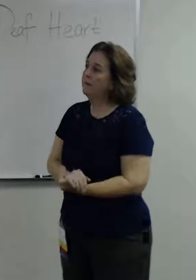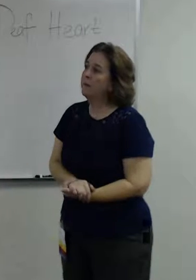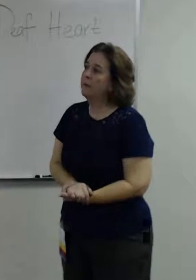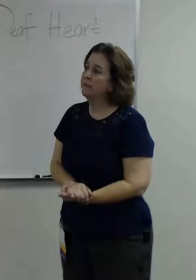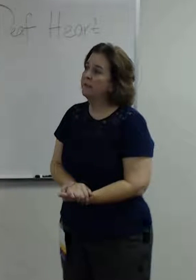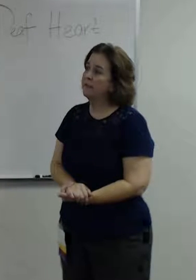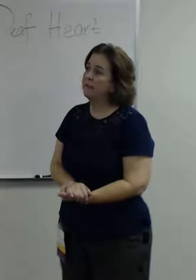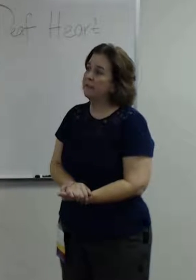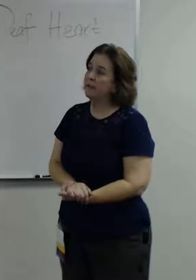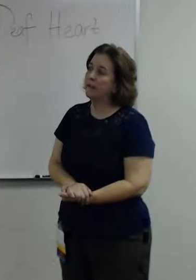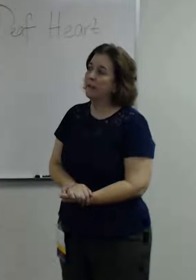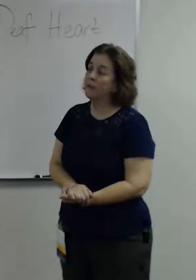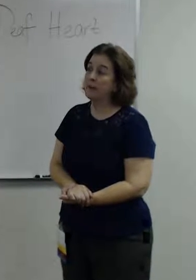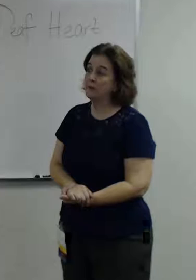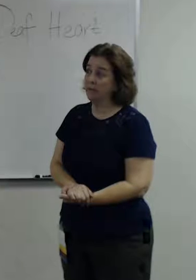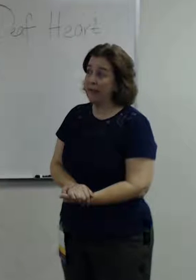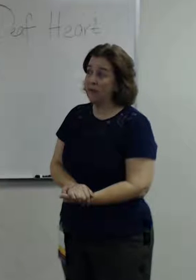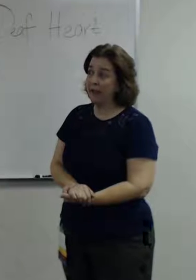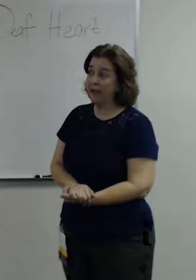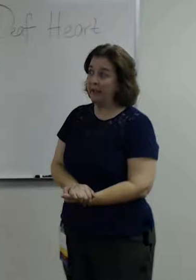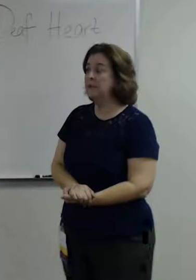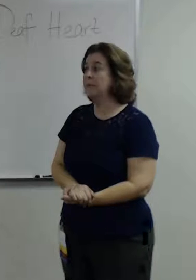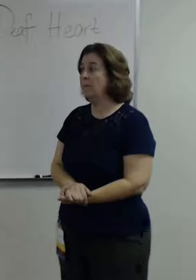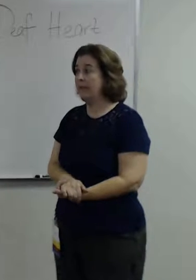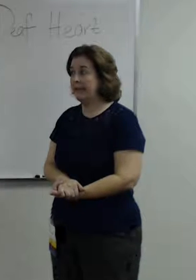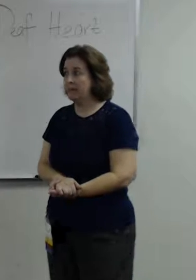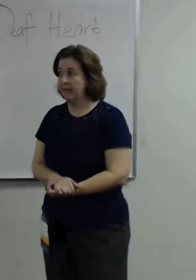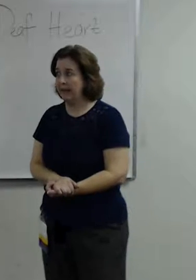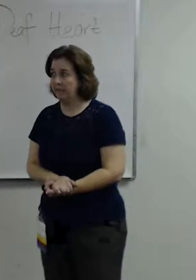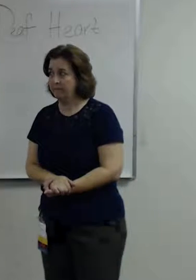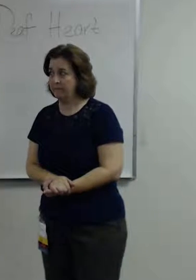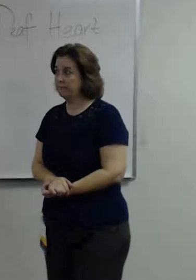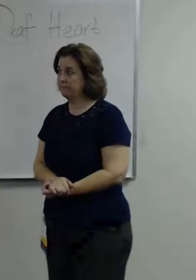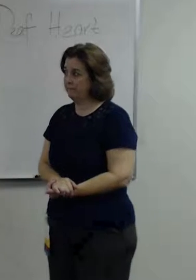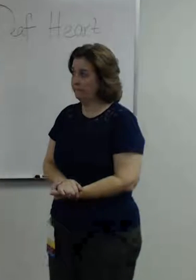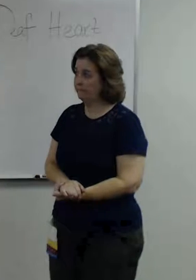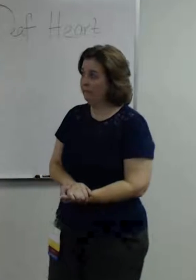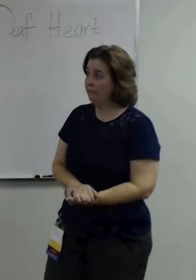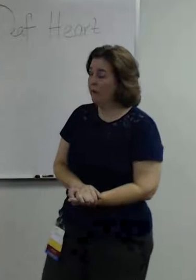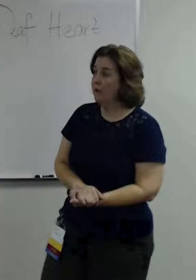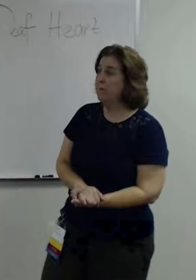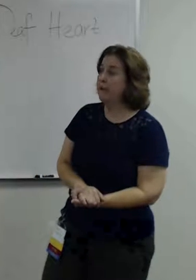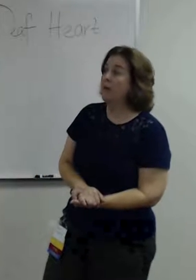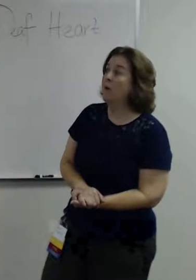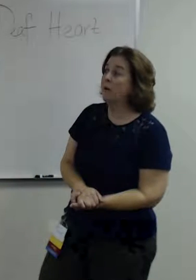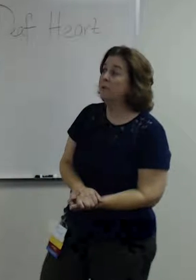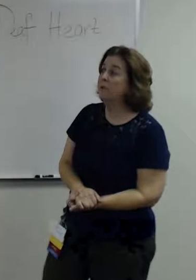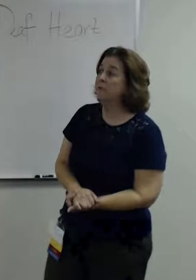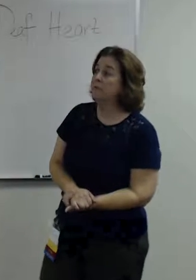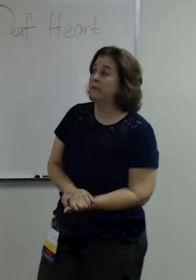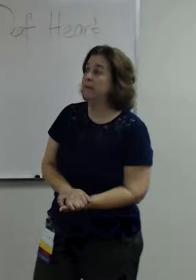Some interns are trained without pay. Some can get paid. But in her situation,